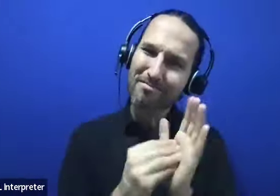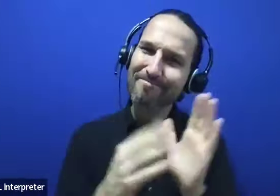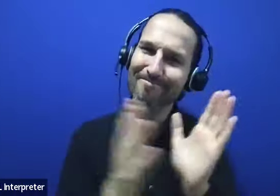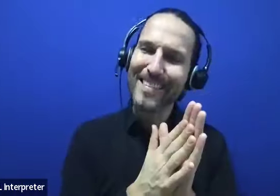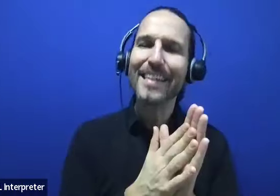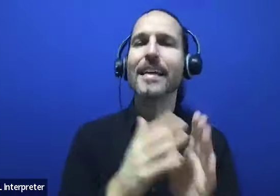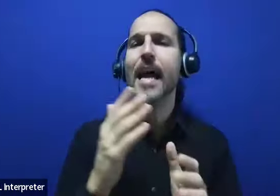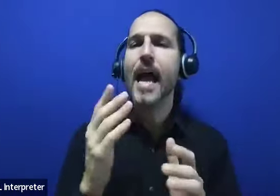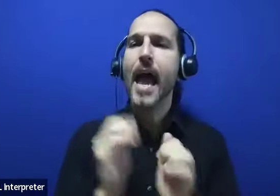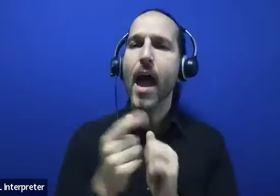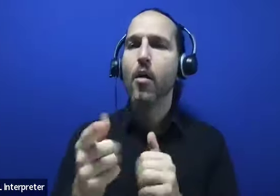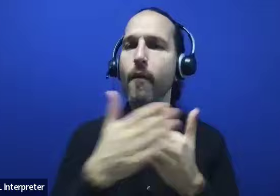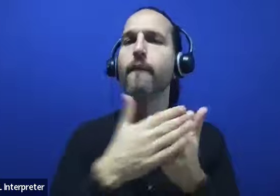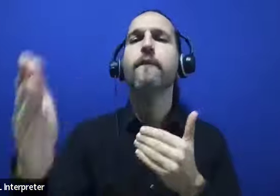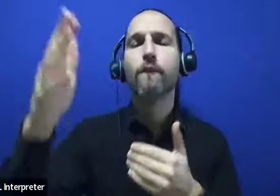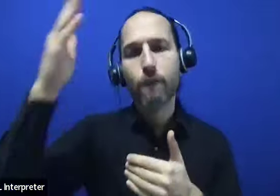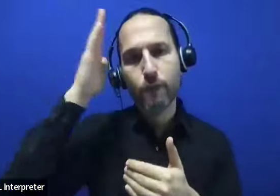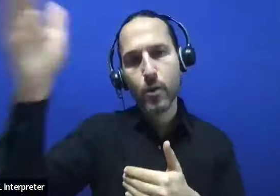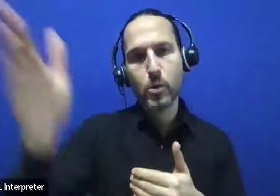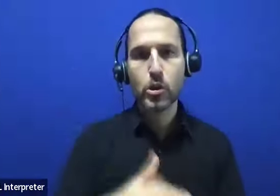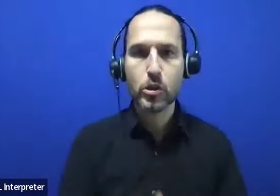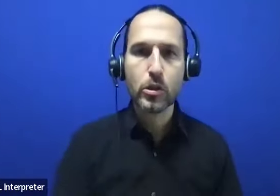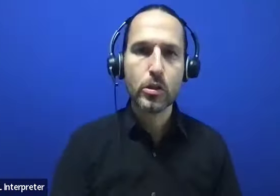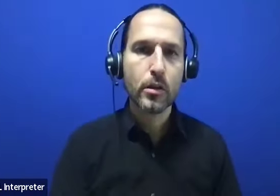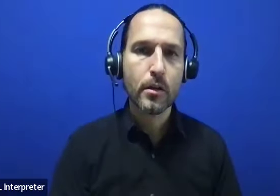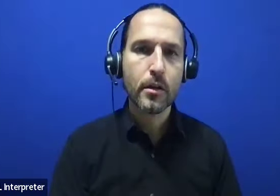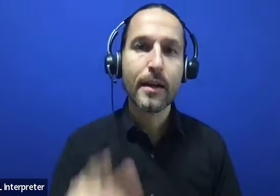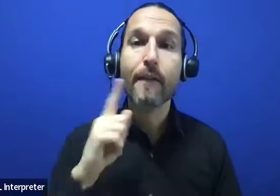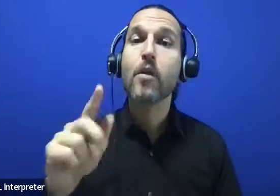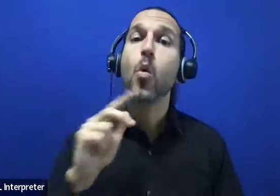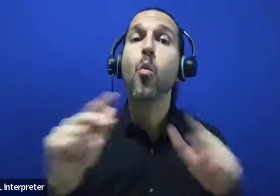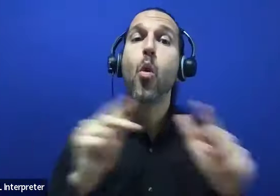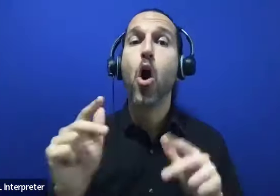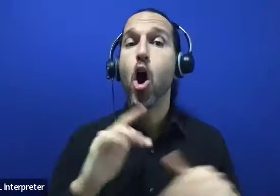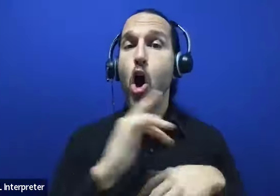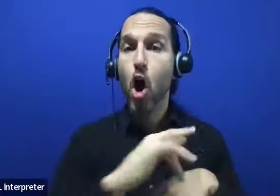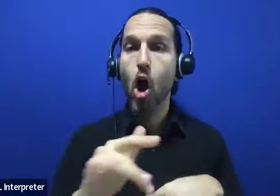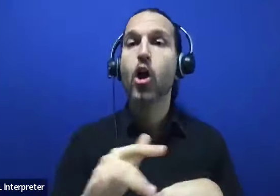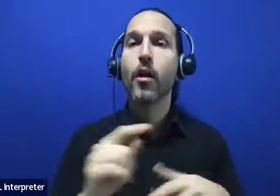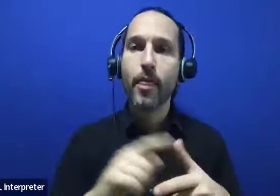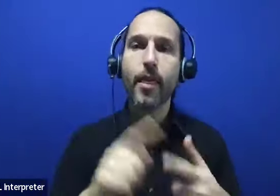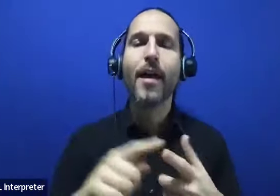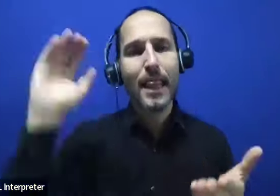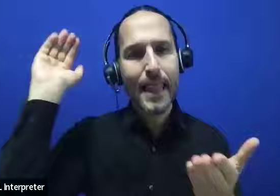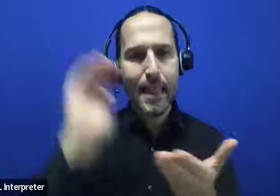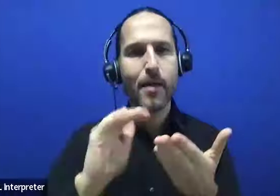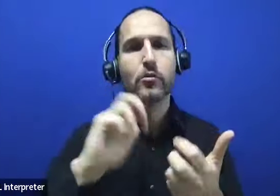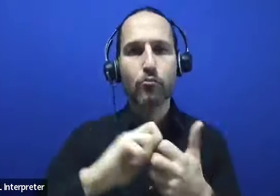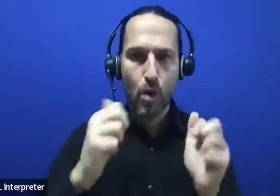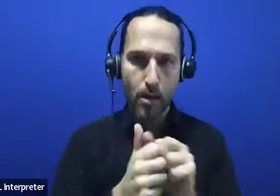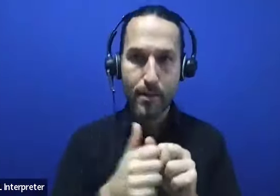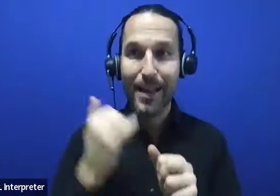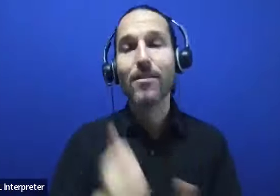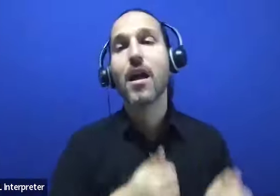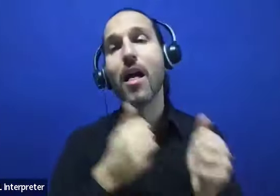well the kids are going to do in life. Those kids who walk earlier tend to have fewer problems. Those